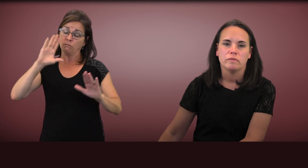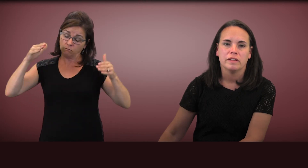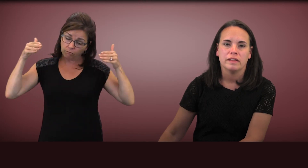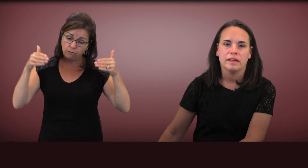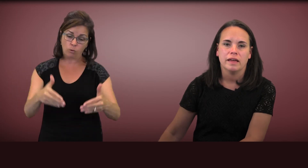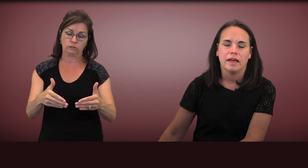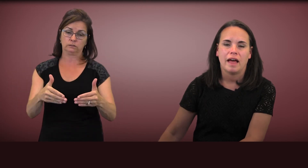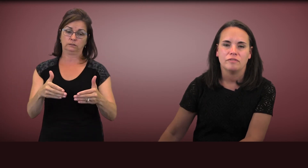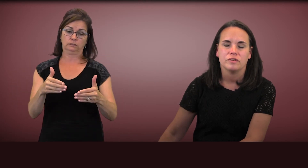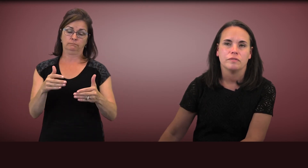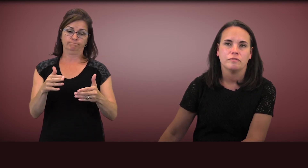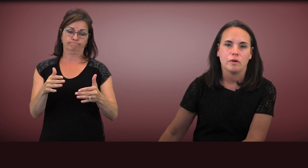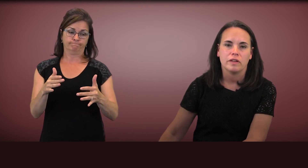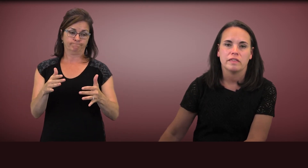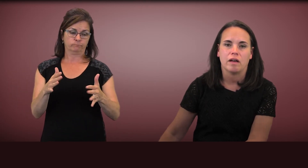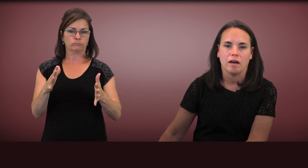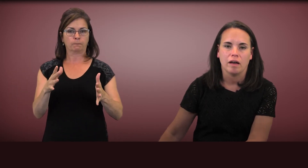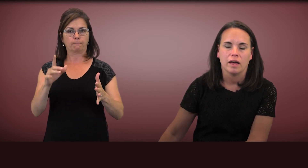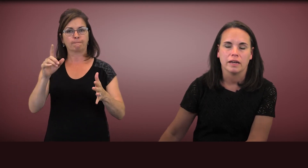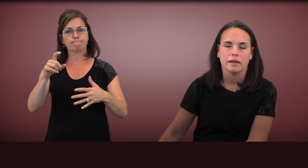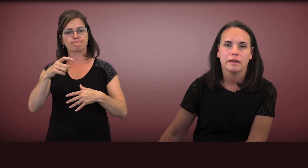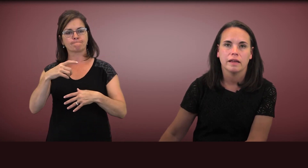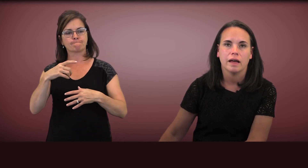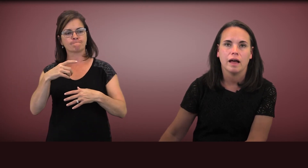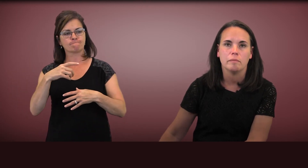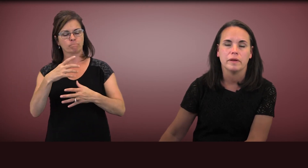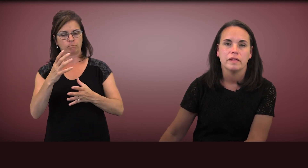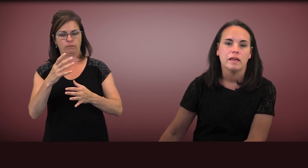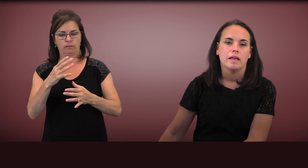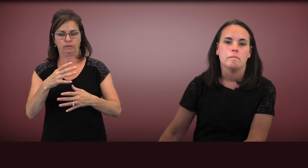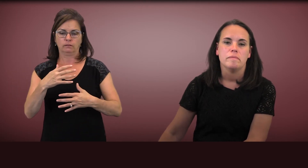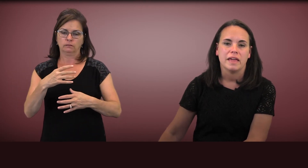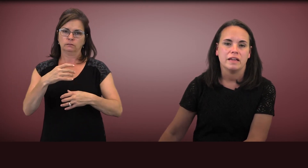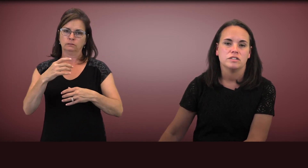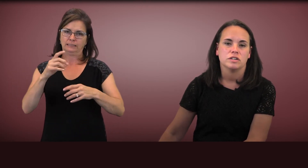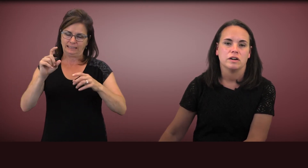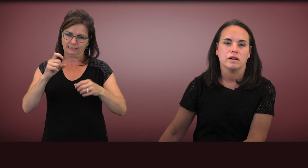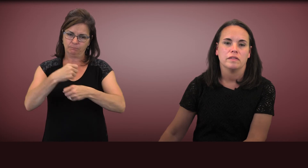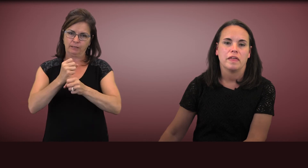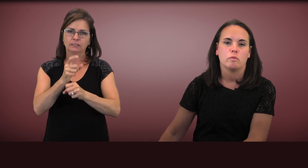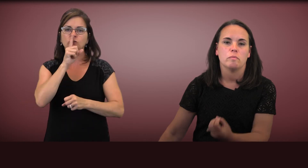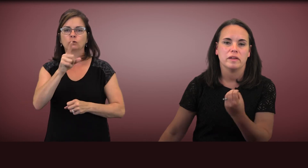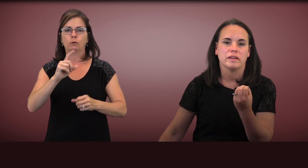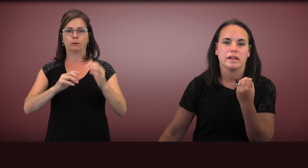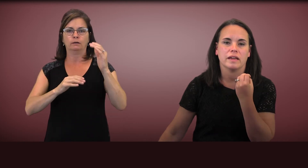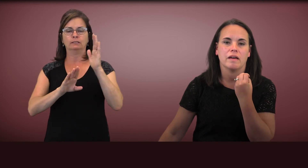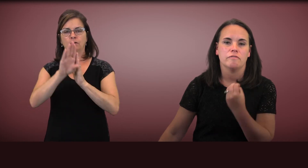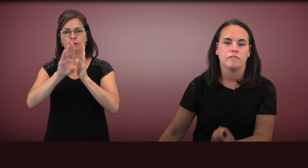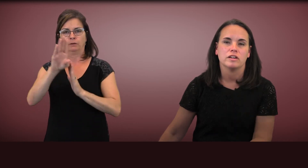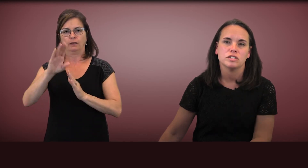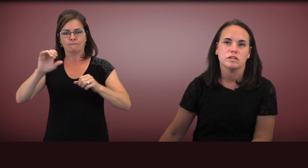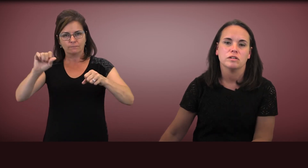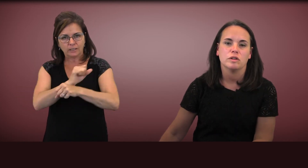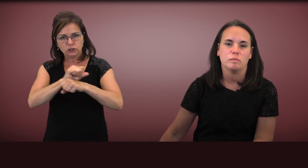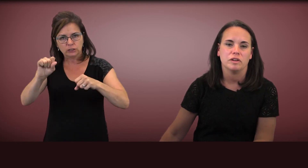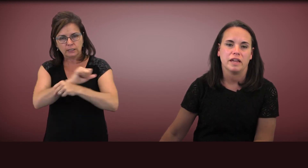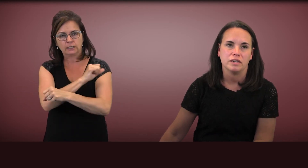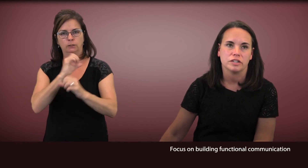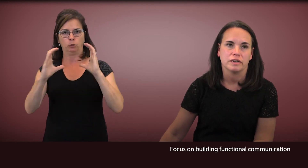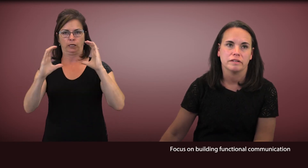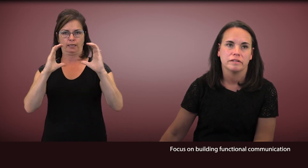So we really have to focus on making sure that we're building